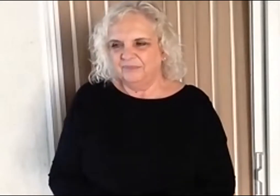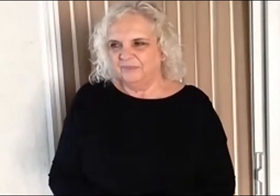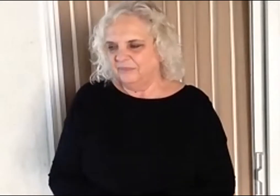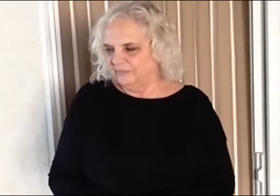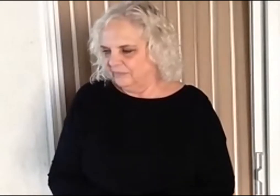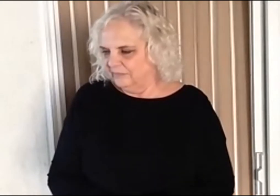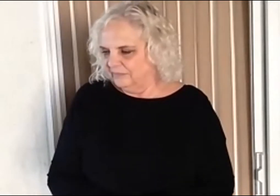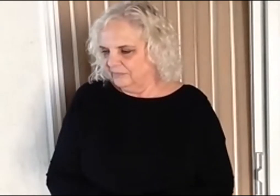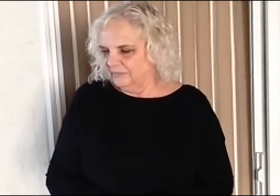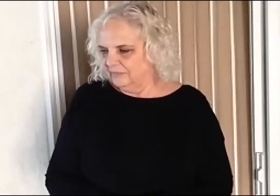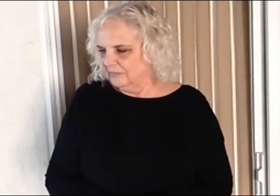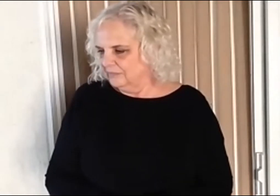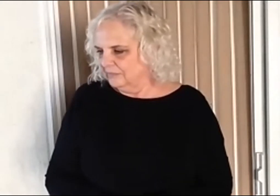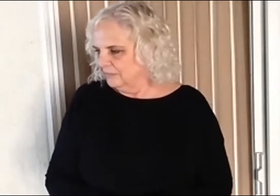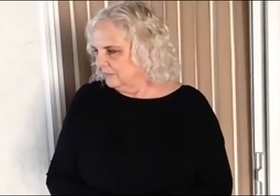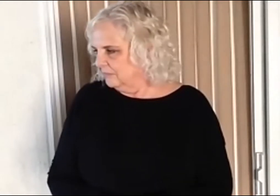Downtime, I can explain this.